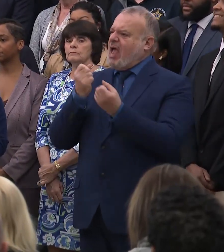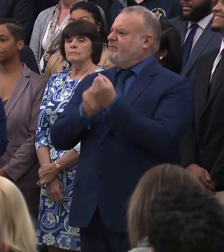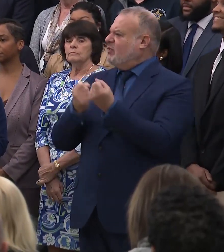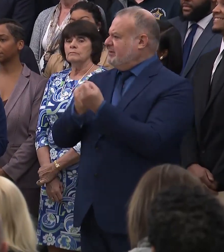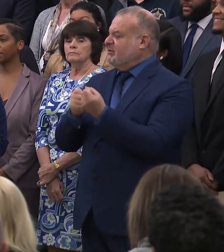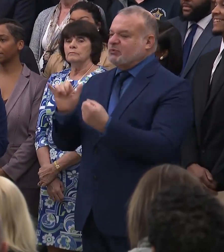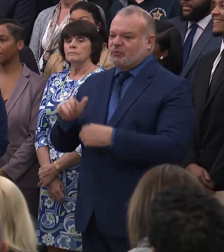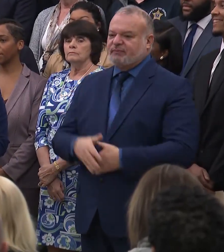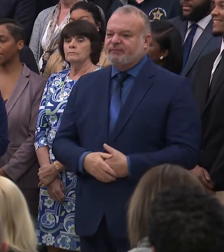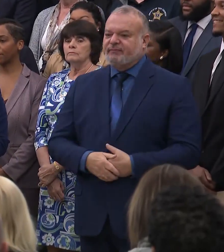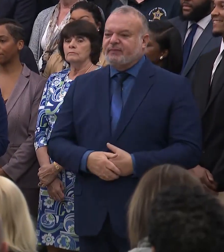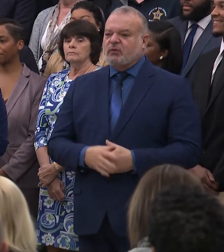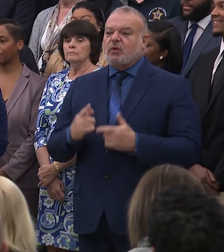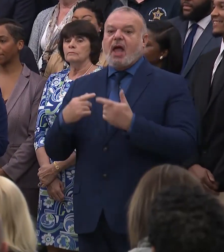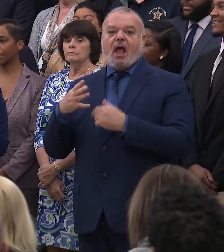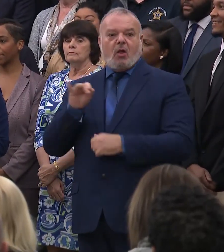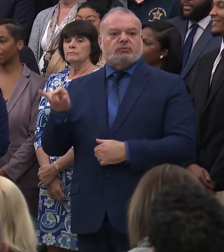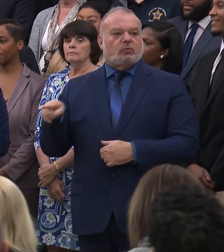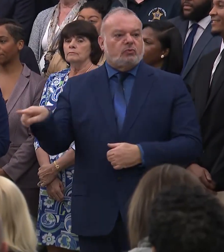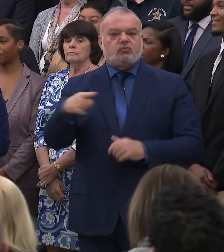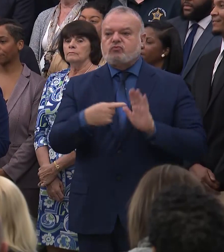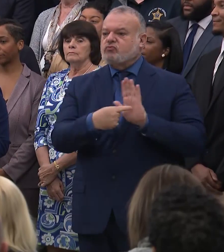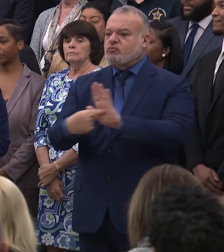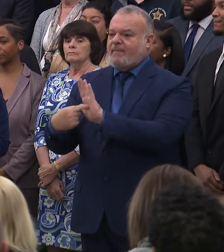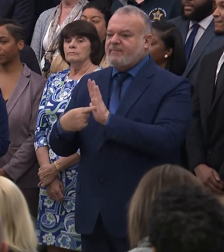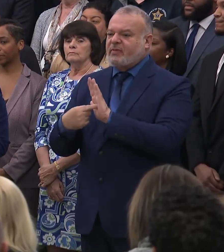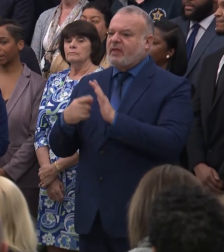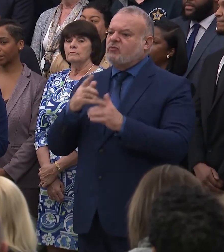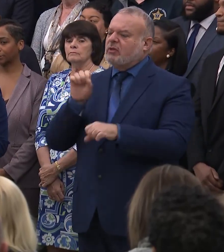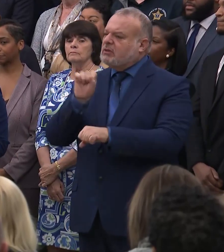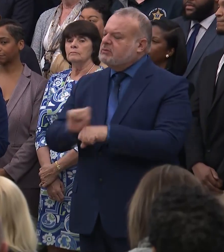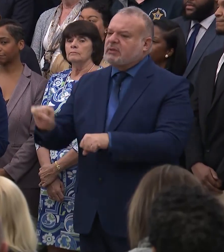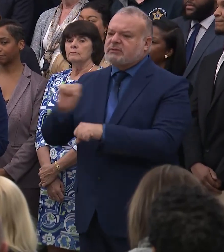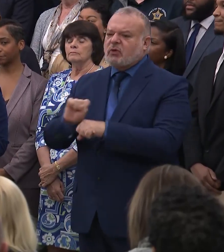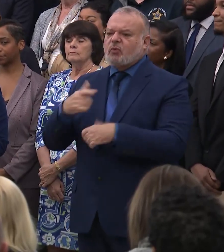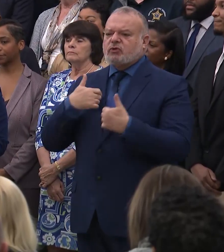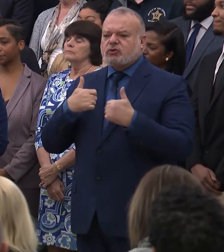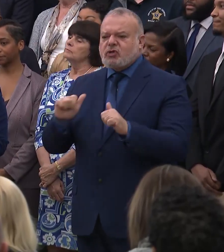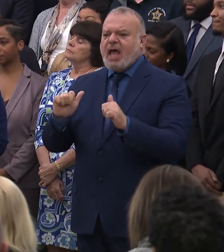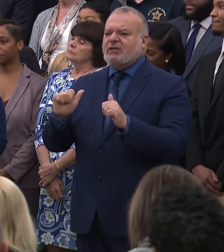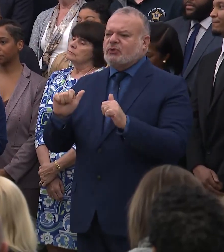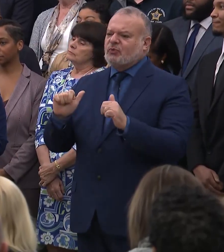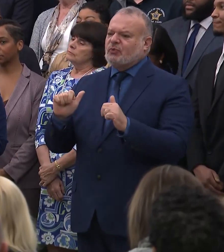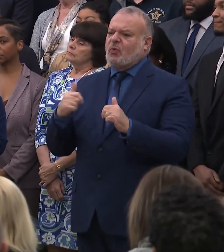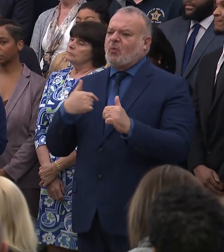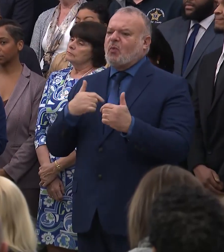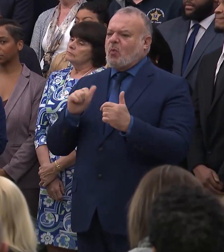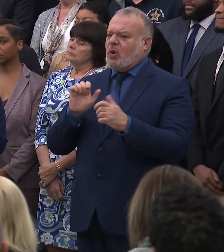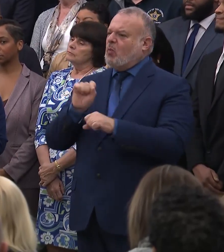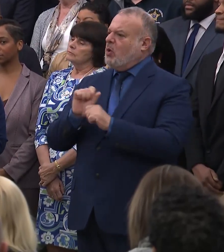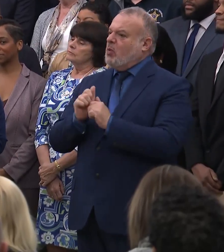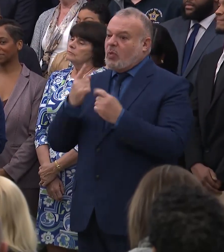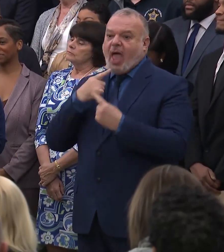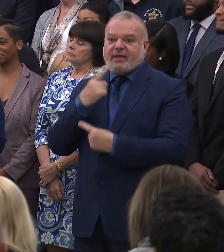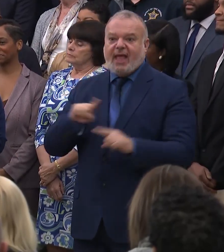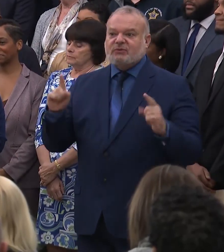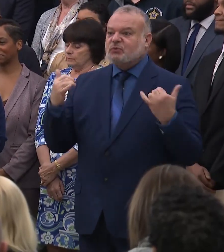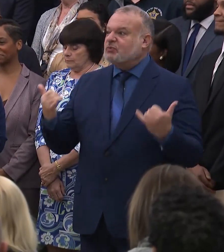your presence is a testament to the significance of what we are going to announce. So I will get right to the